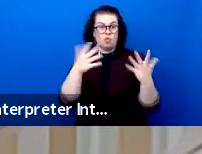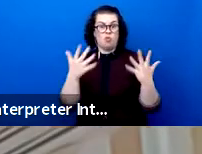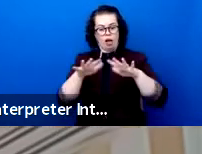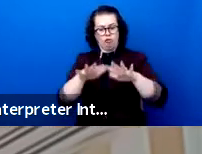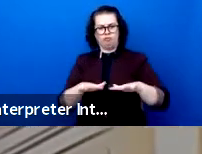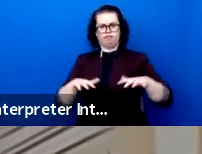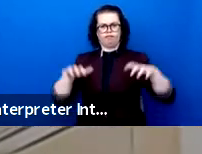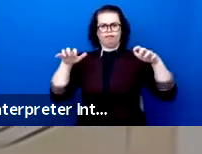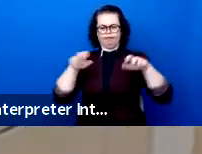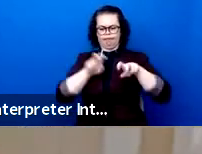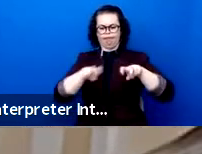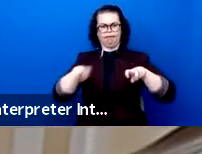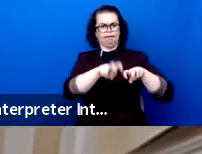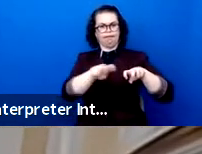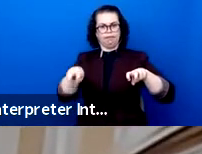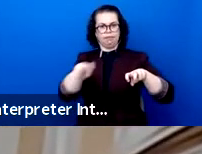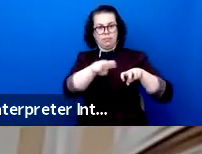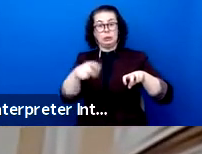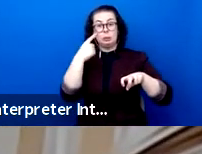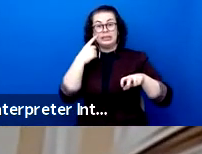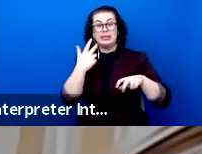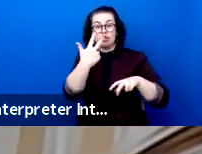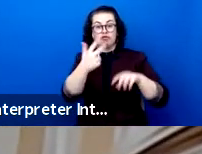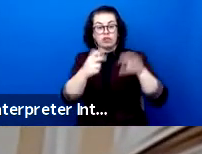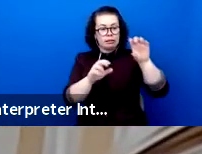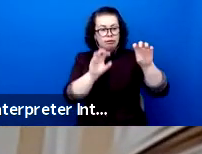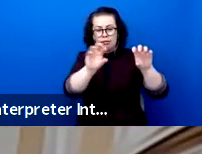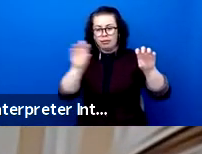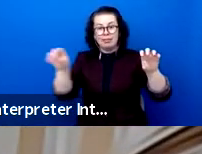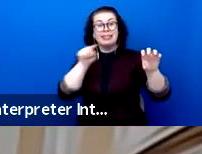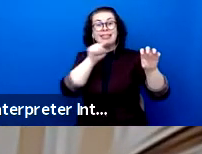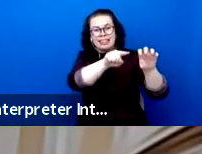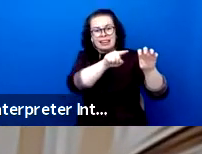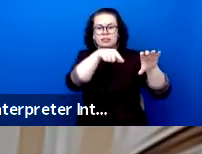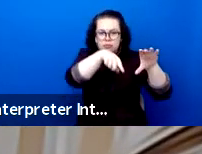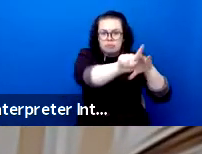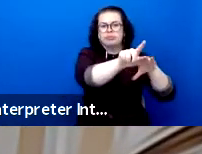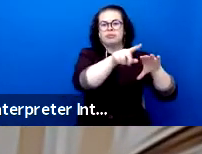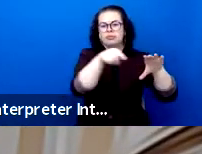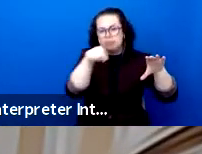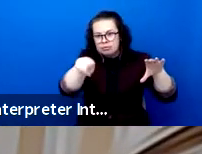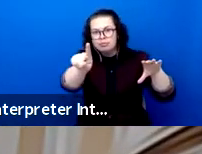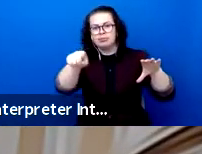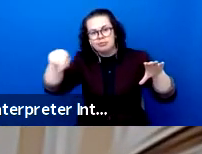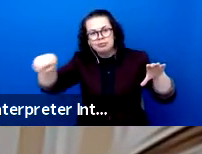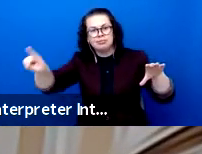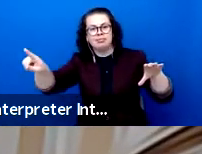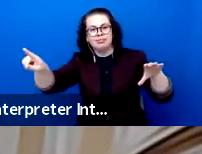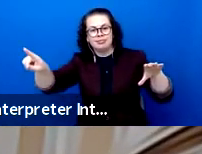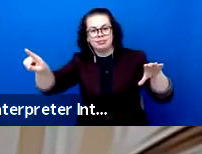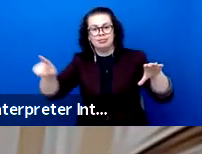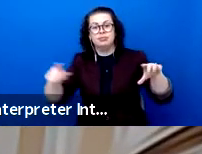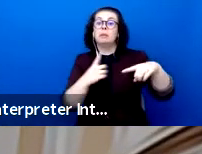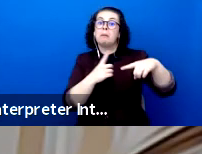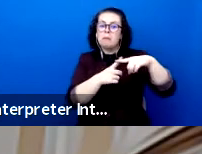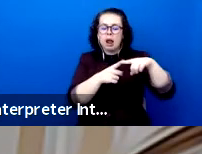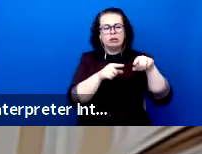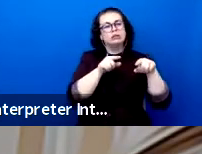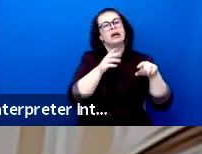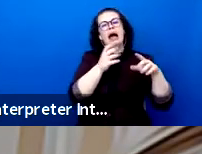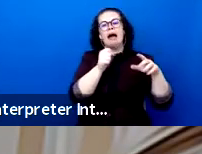You will find there free links to the three different Zoom sessions and a longer description of the content